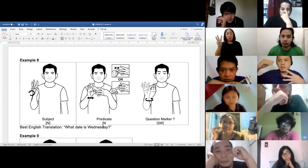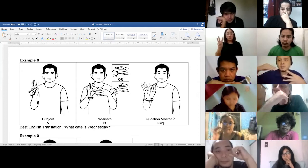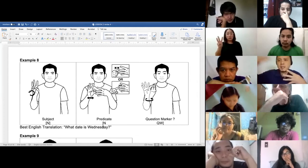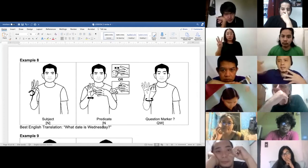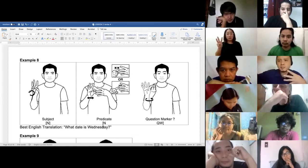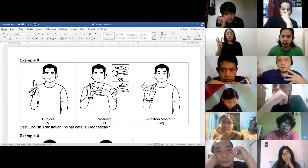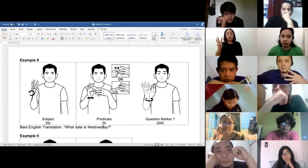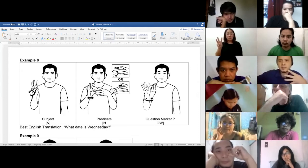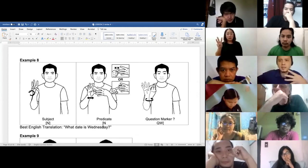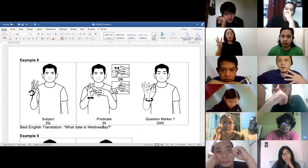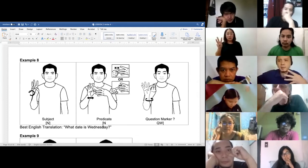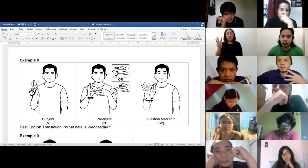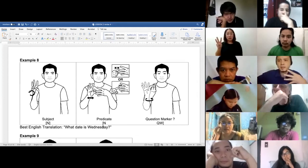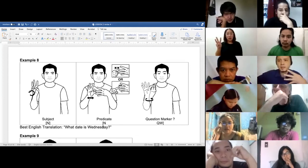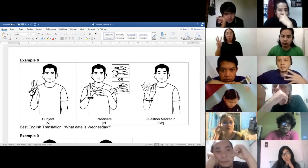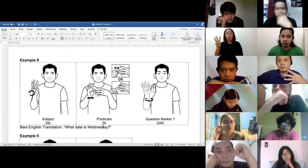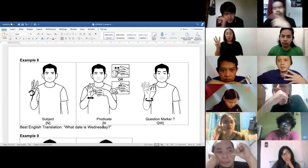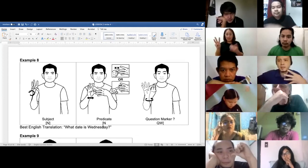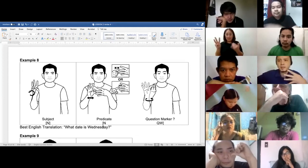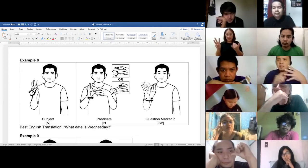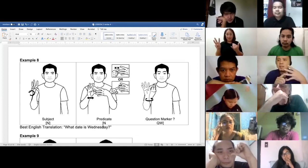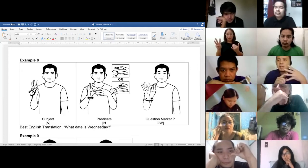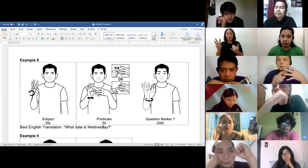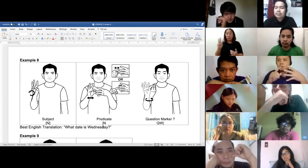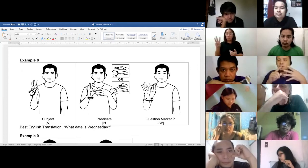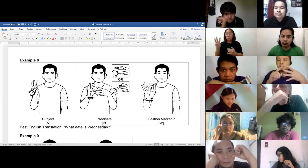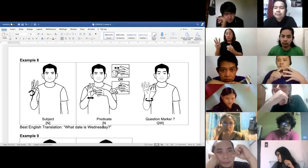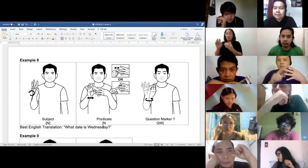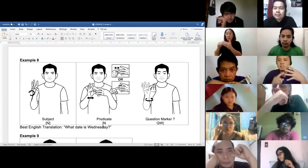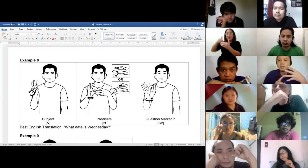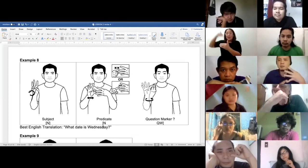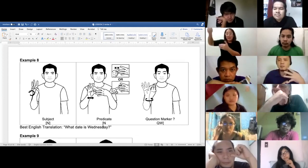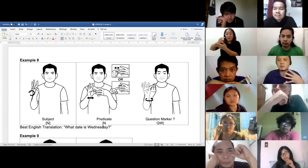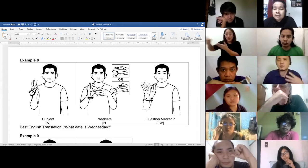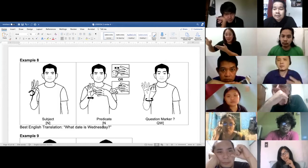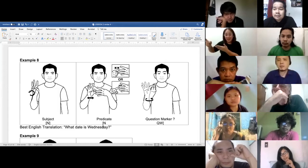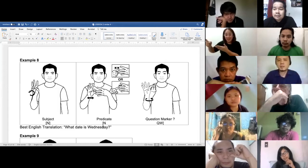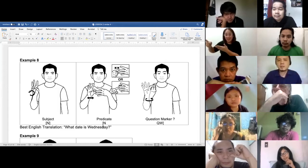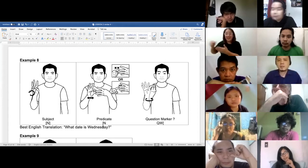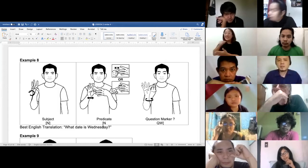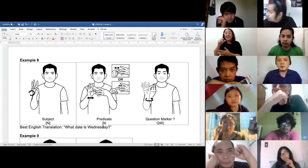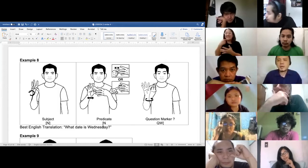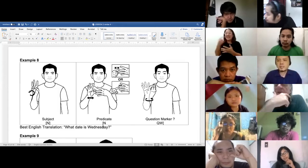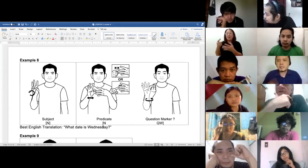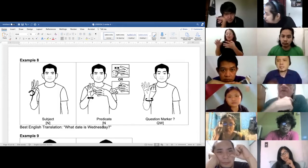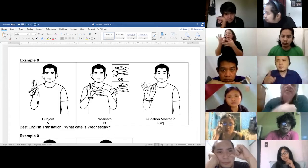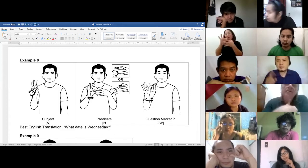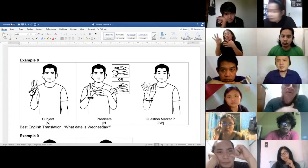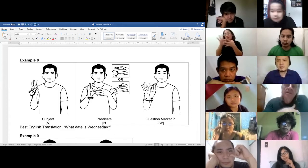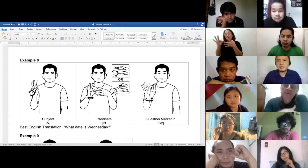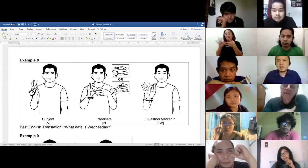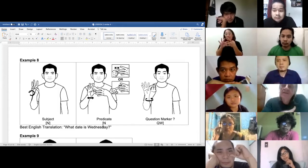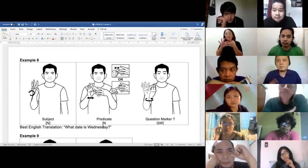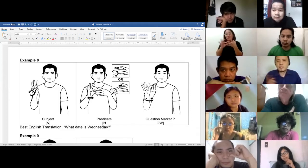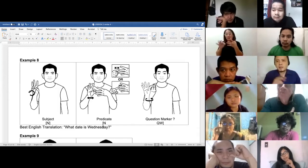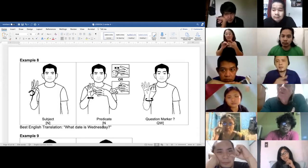next Wednesday coming. Yeah, you don't have to indicate whether it's first, second, or third. That's what I thought. Yeah, but here it has to